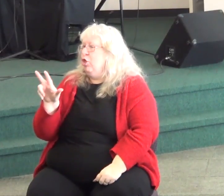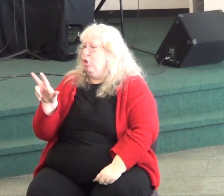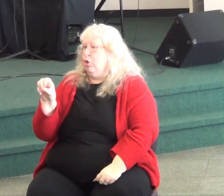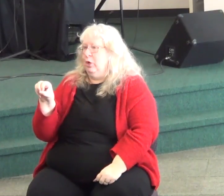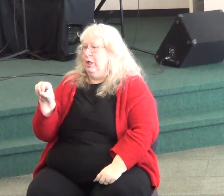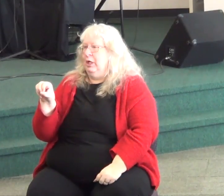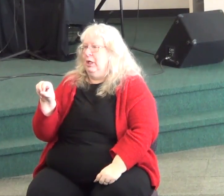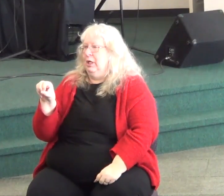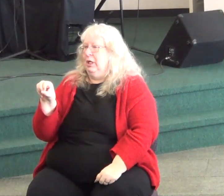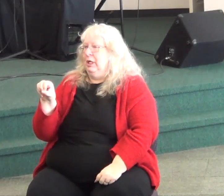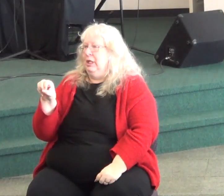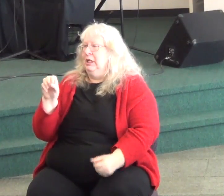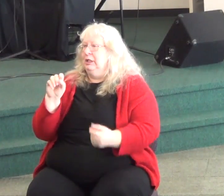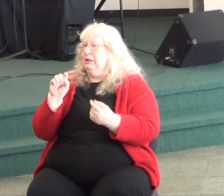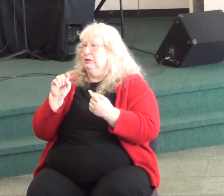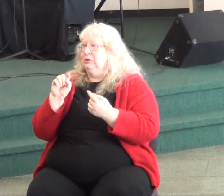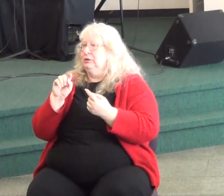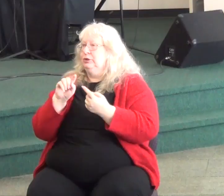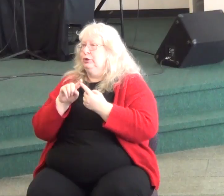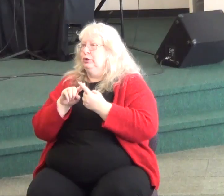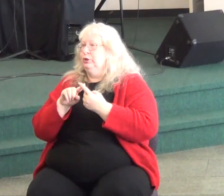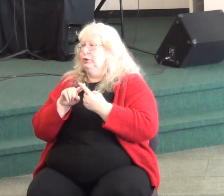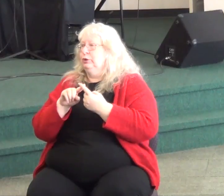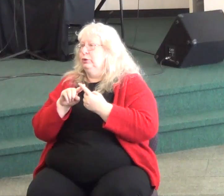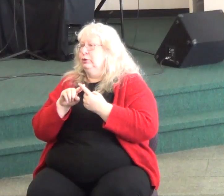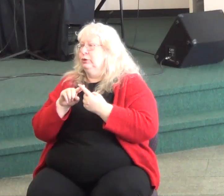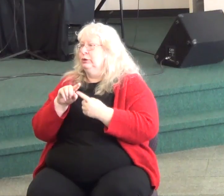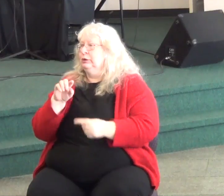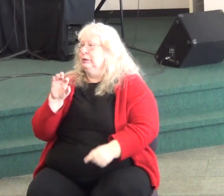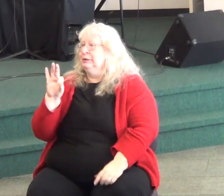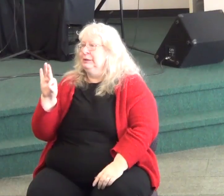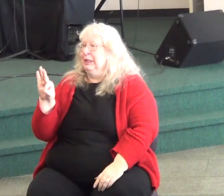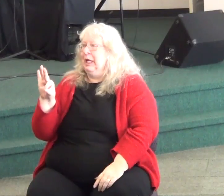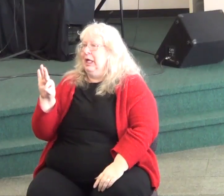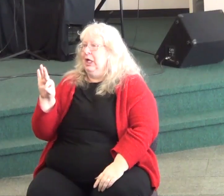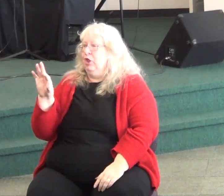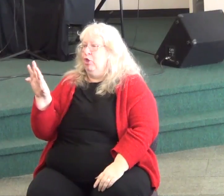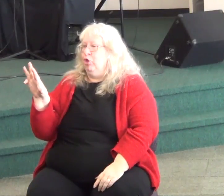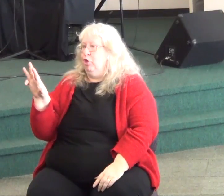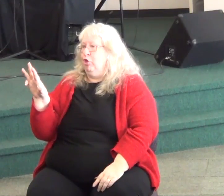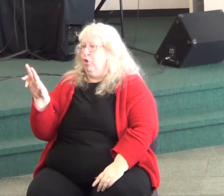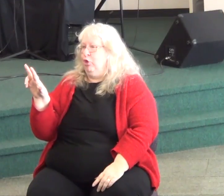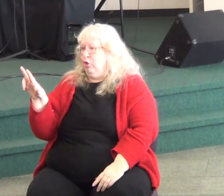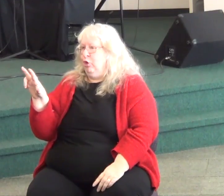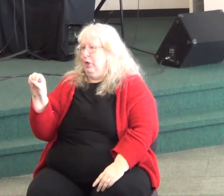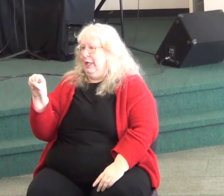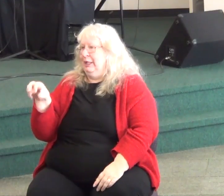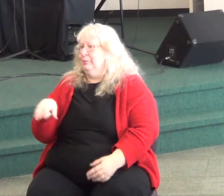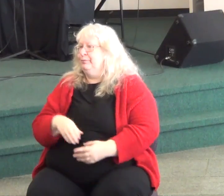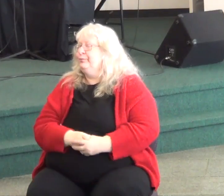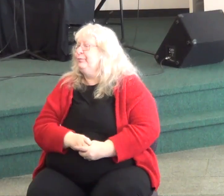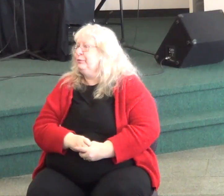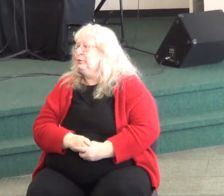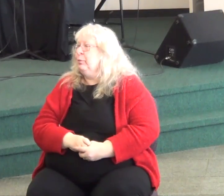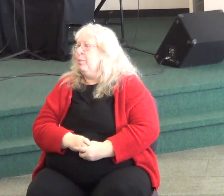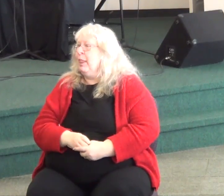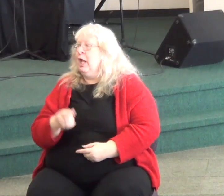majorly in depth with a lot of work. But we could use a couple people if you want to show up a little early and